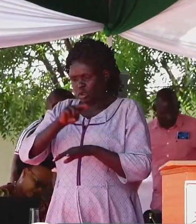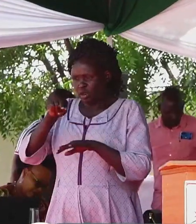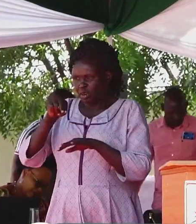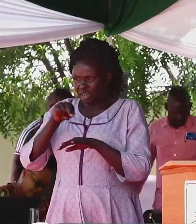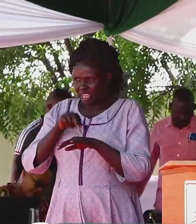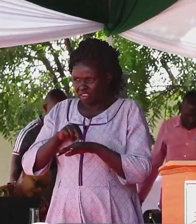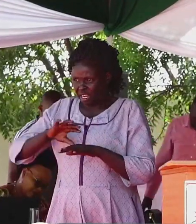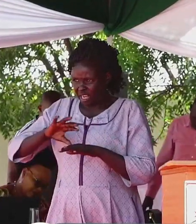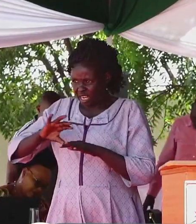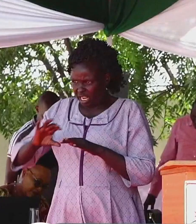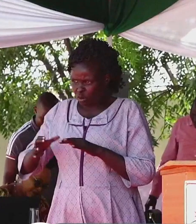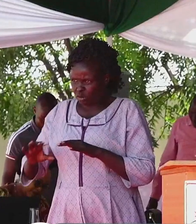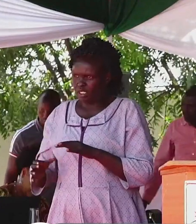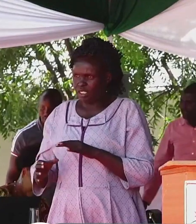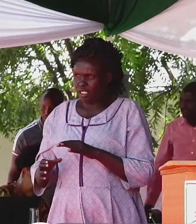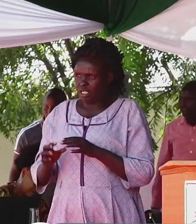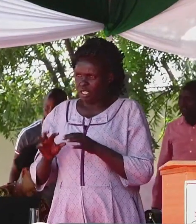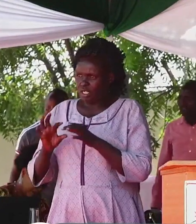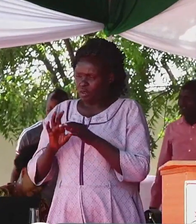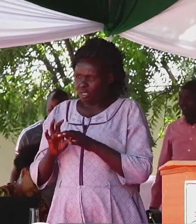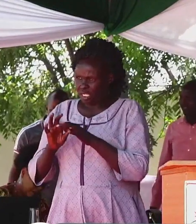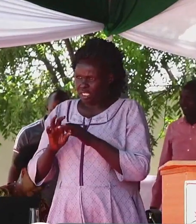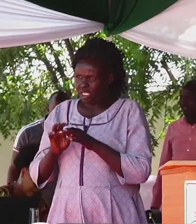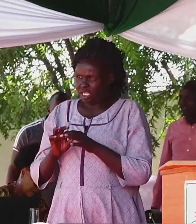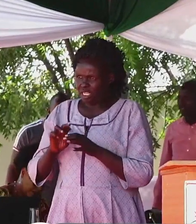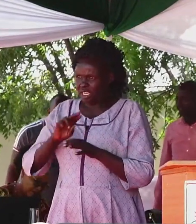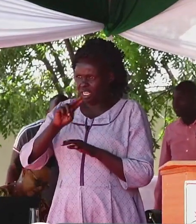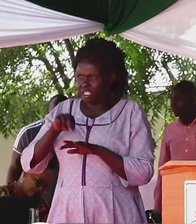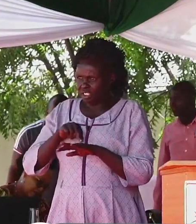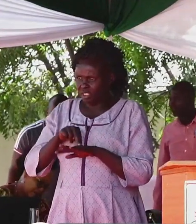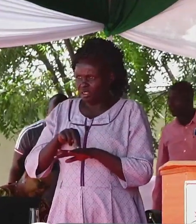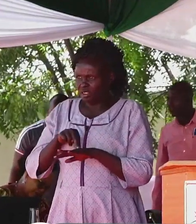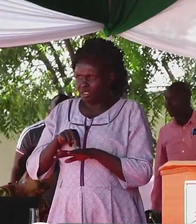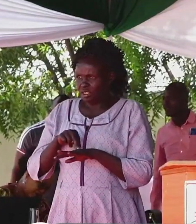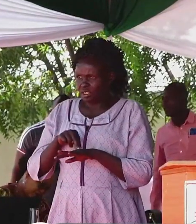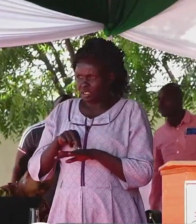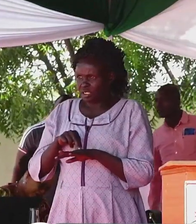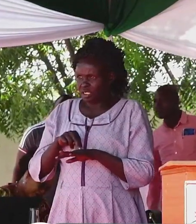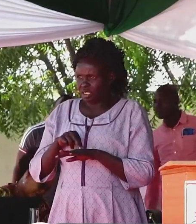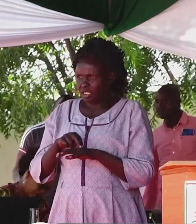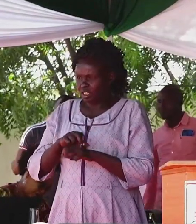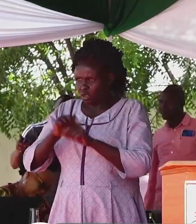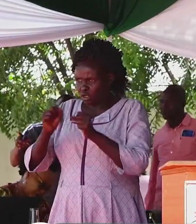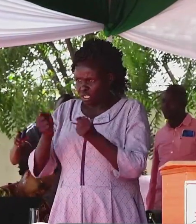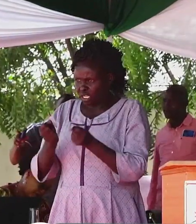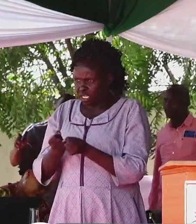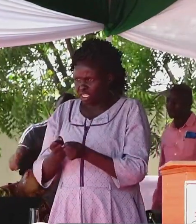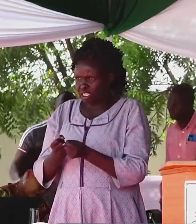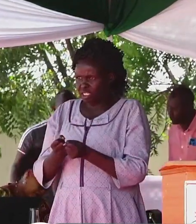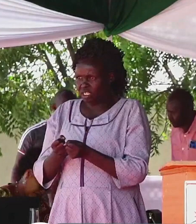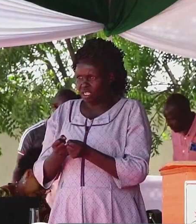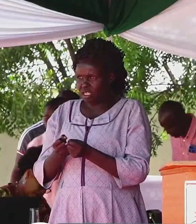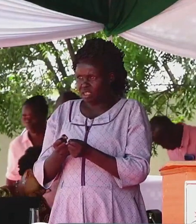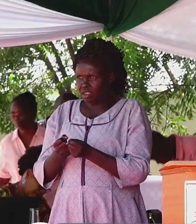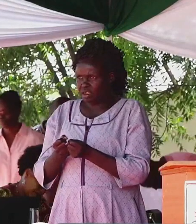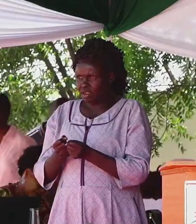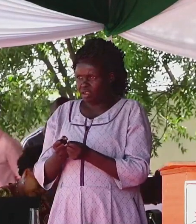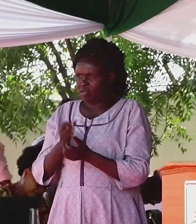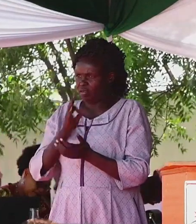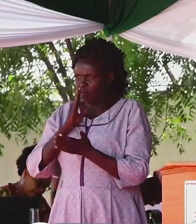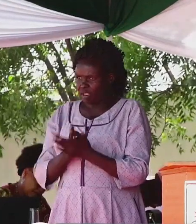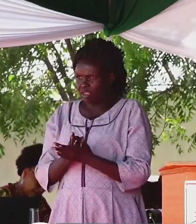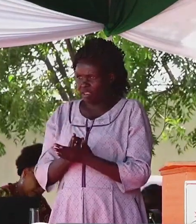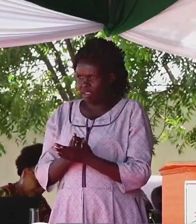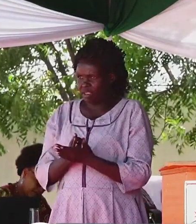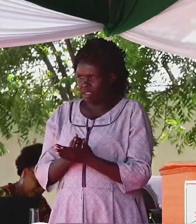county, United Nations agencies, civil society organizations, faith-based